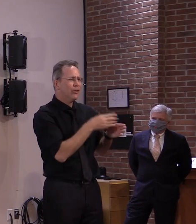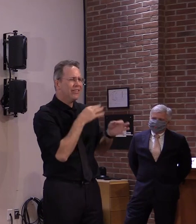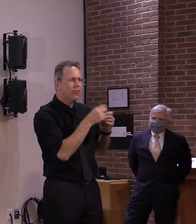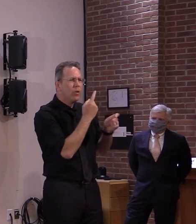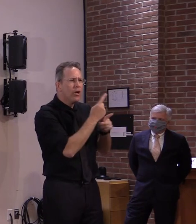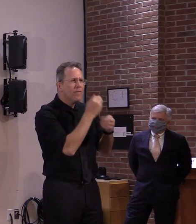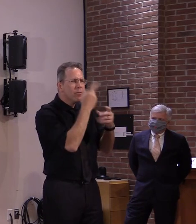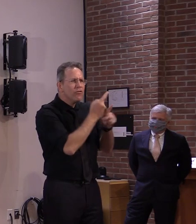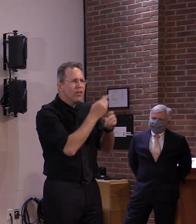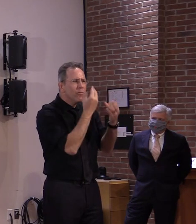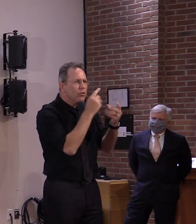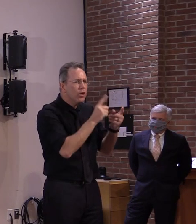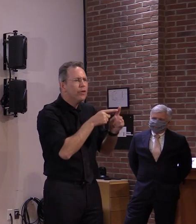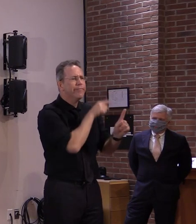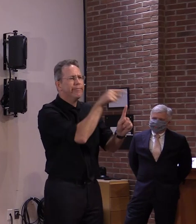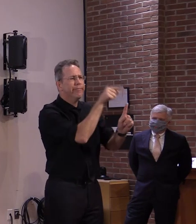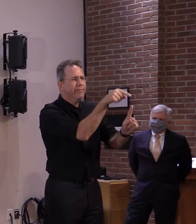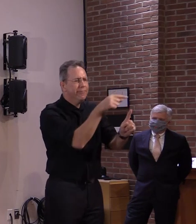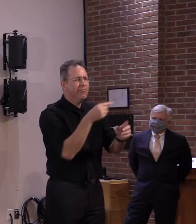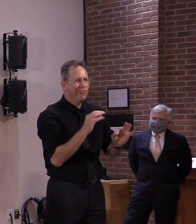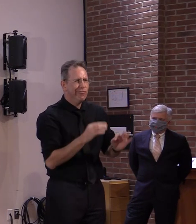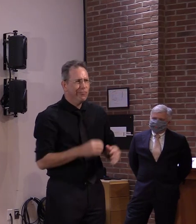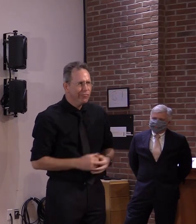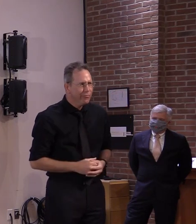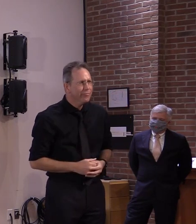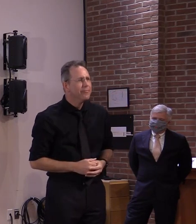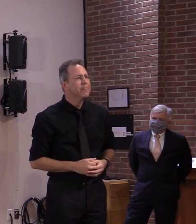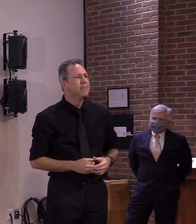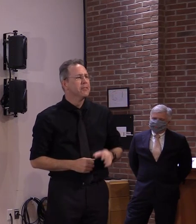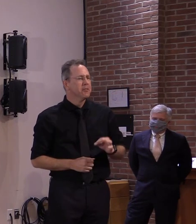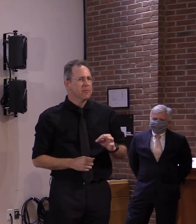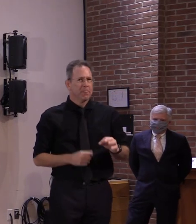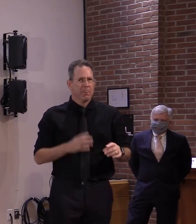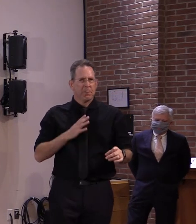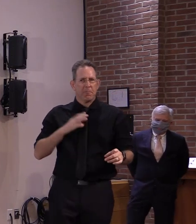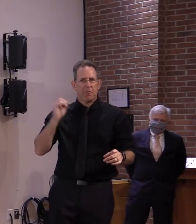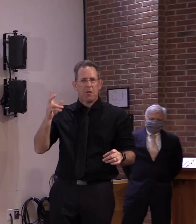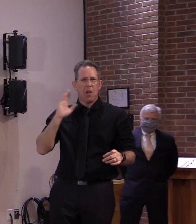I will try and convey that to the person. Thank you very much.